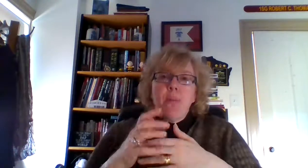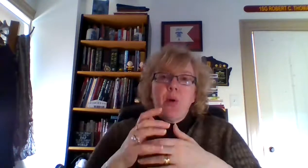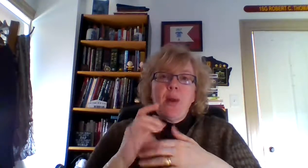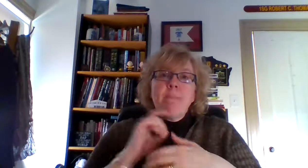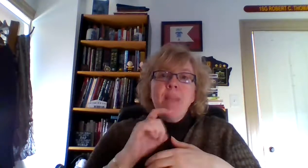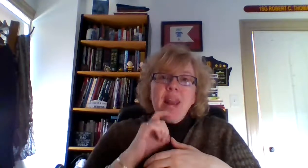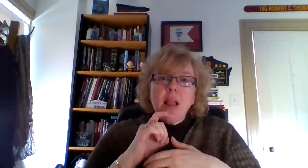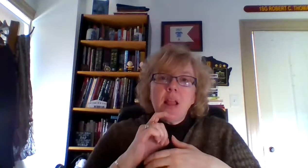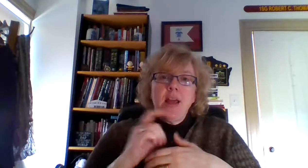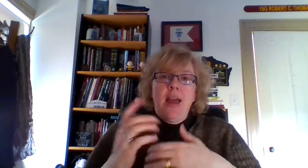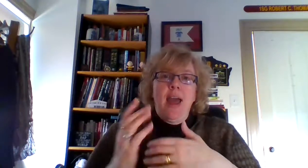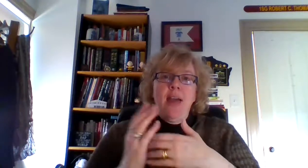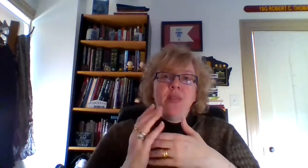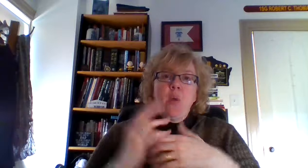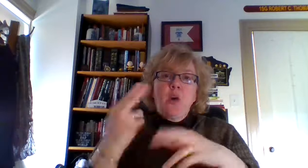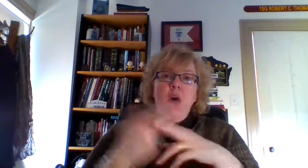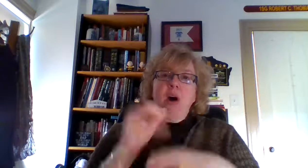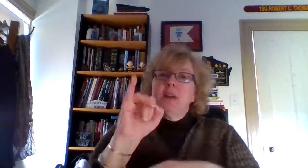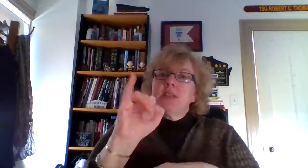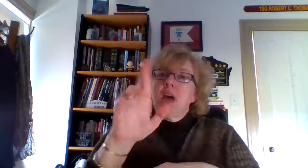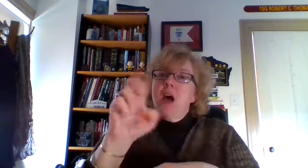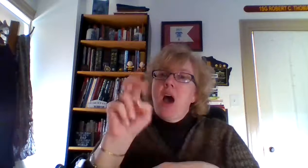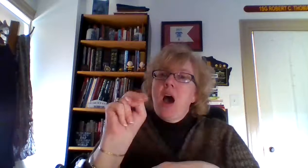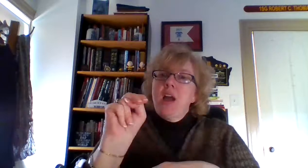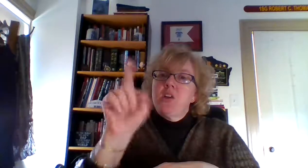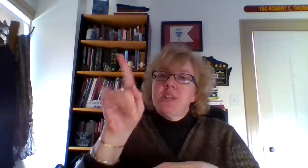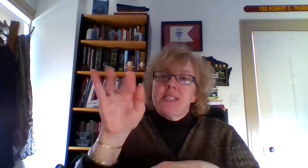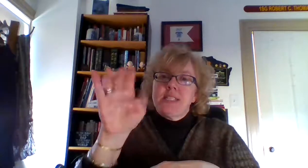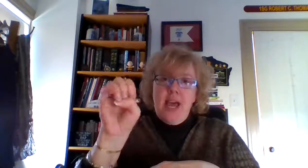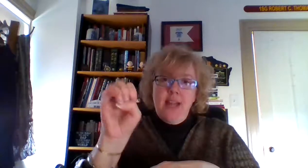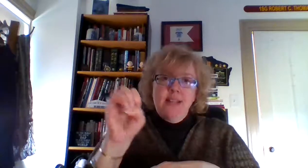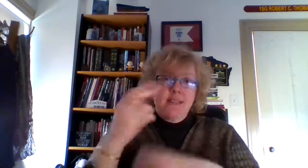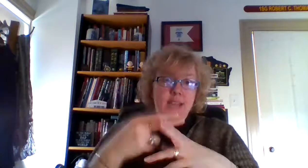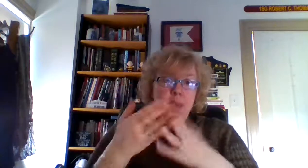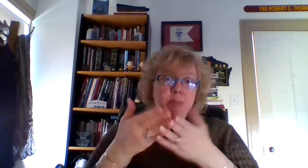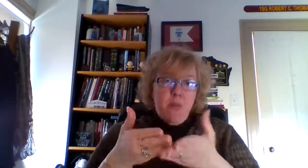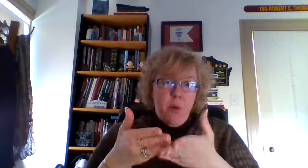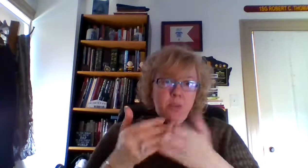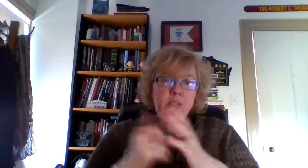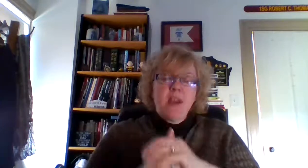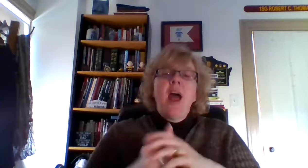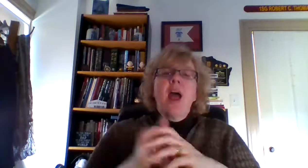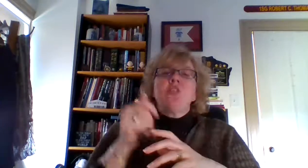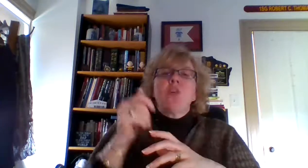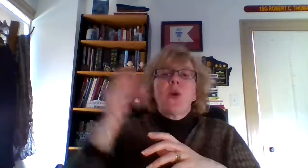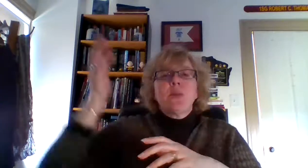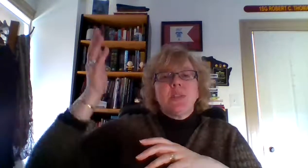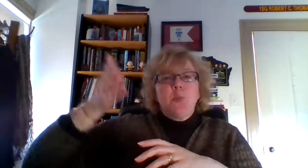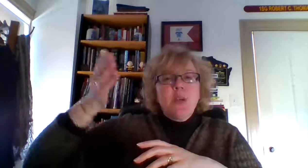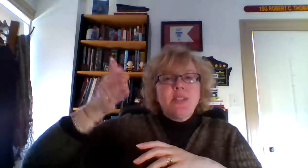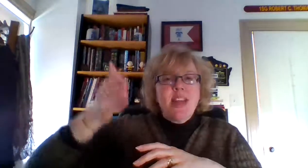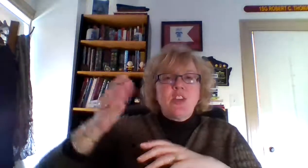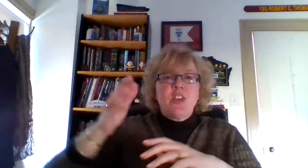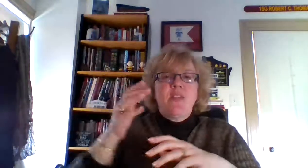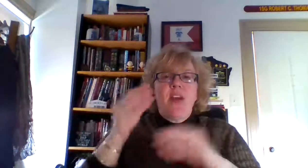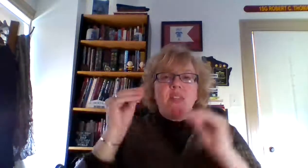put metal. And they were called Ironsides, the names of the boats. And so there was this presentation that the